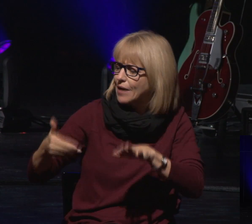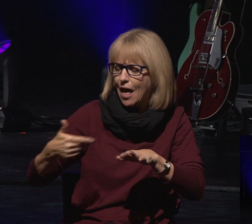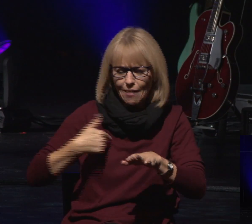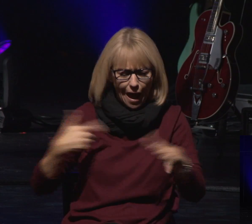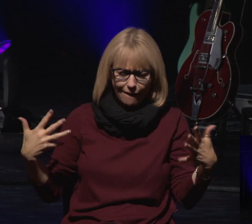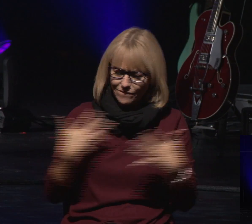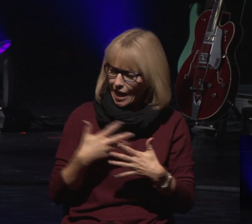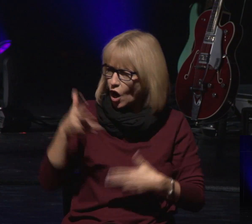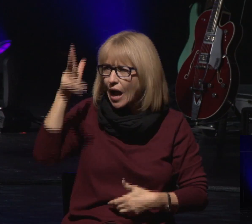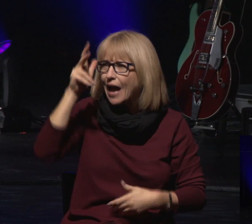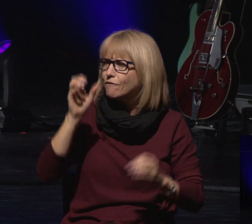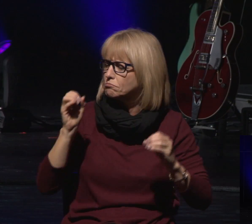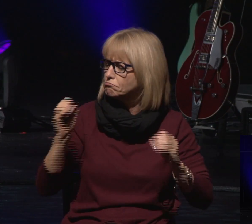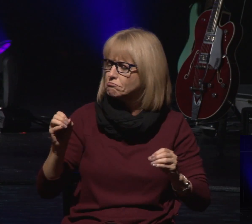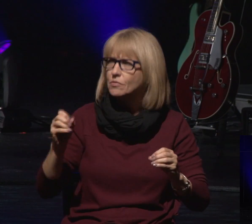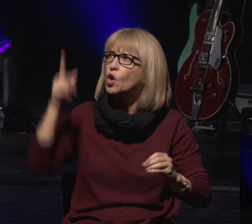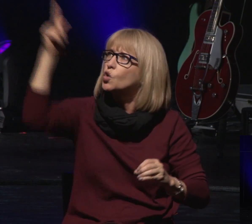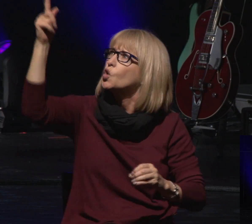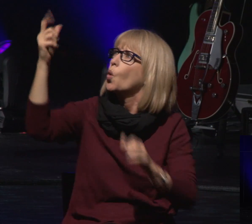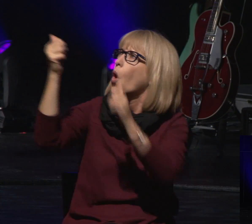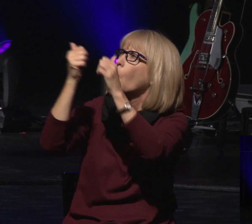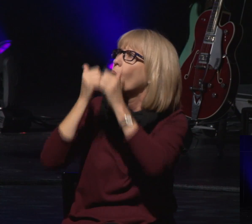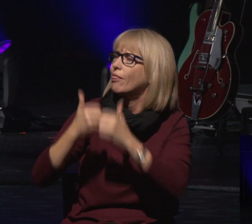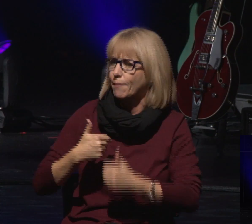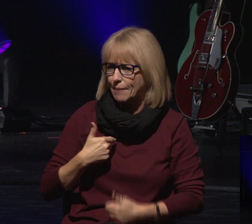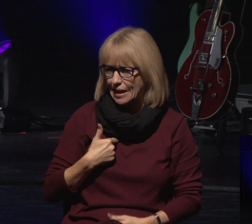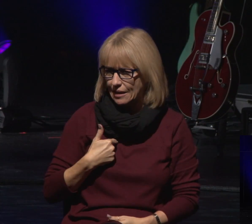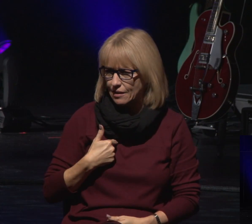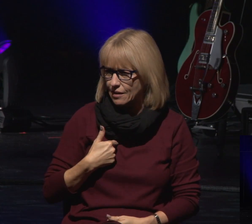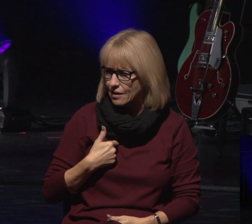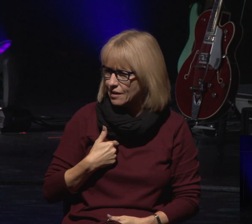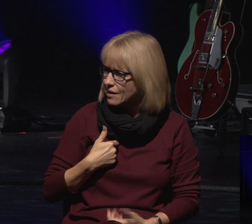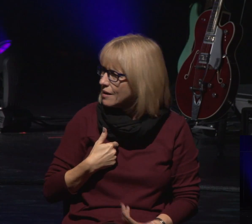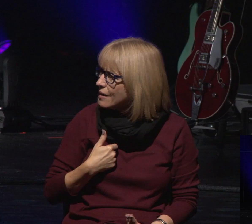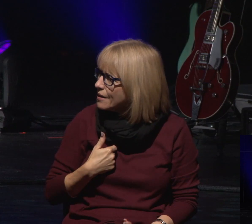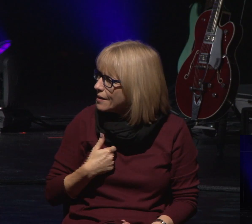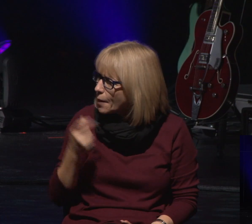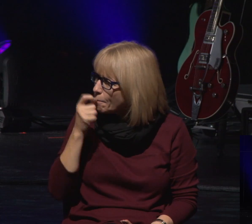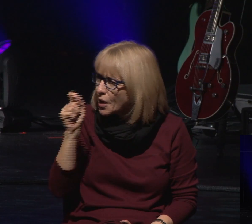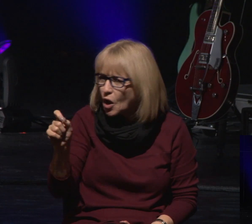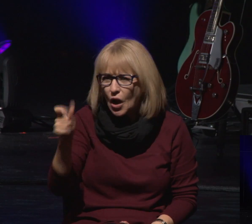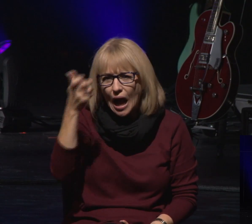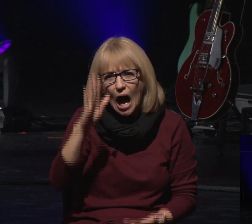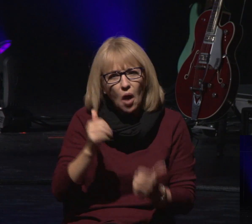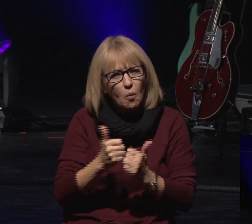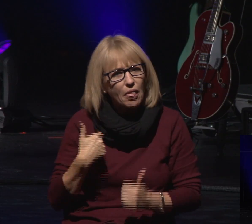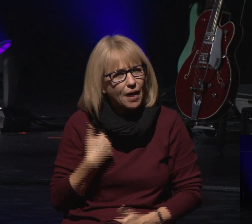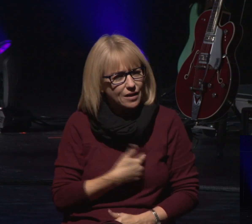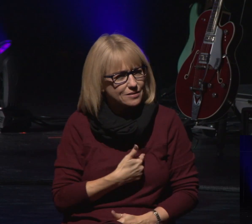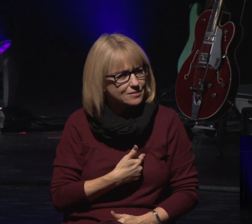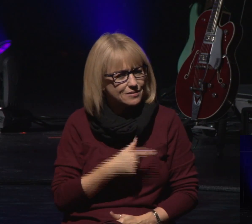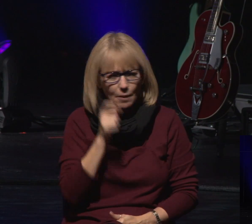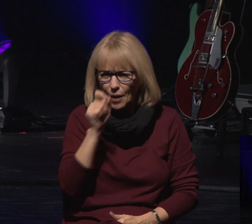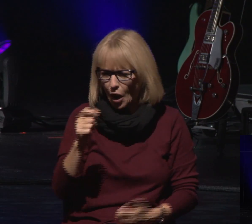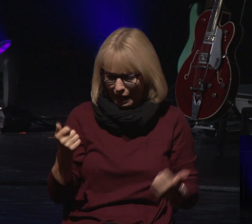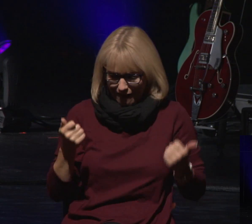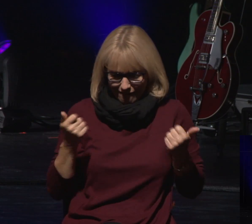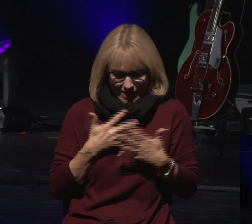no evil, for you are with me. That God's with me. So do I have to fear death?